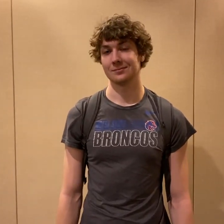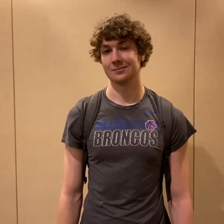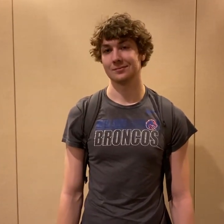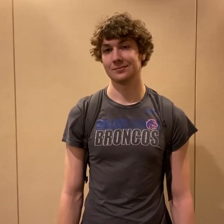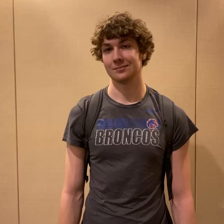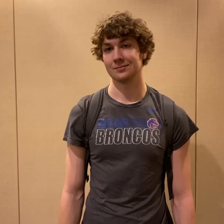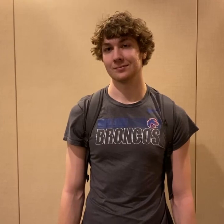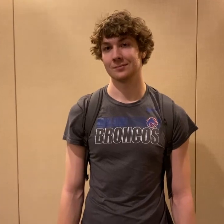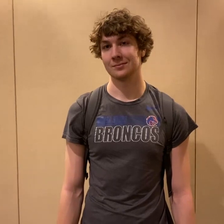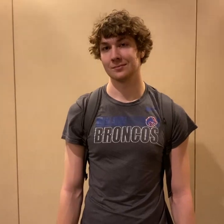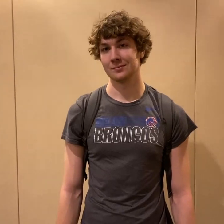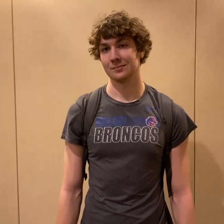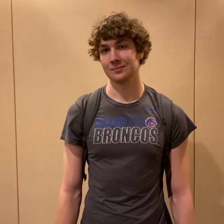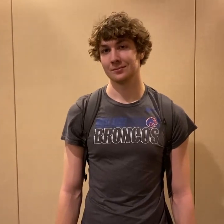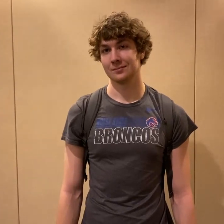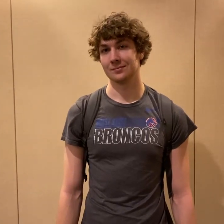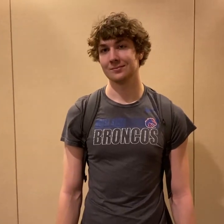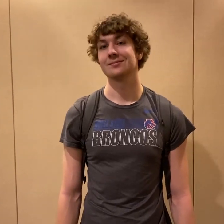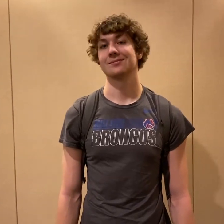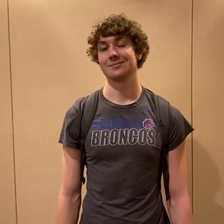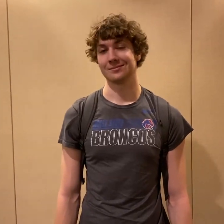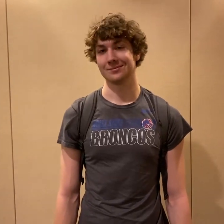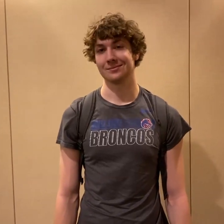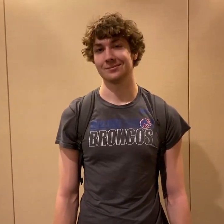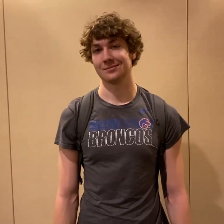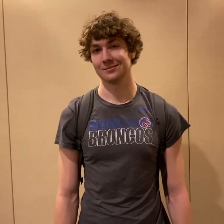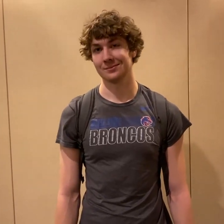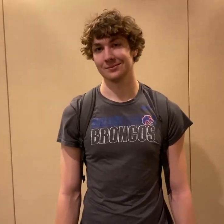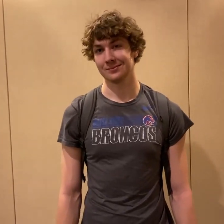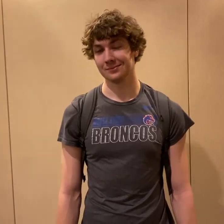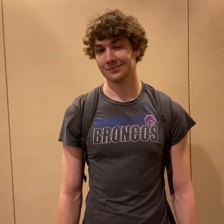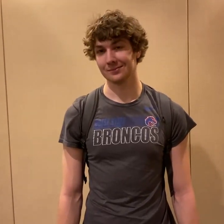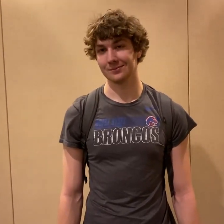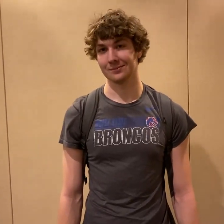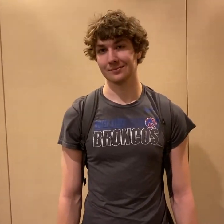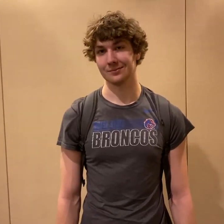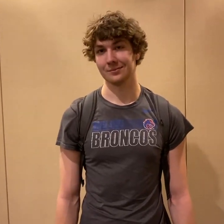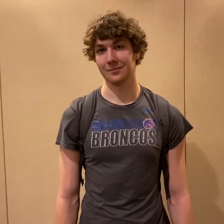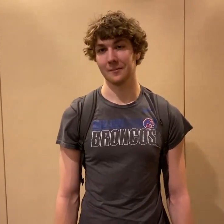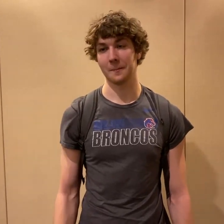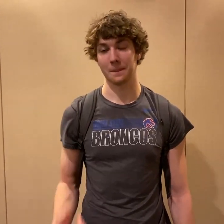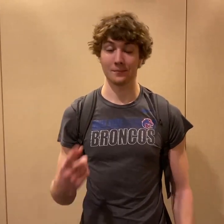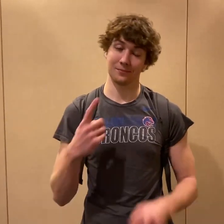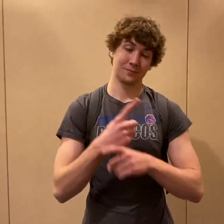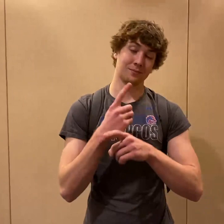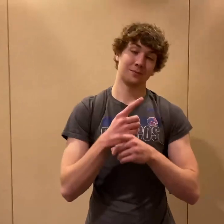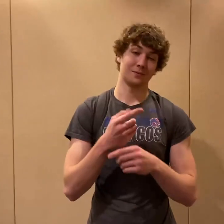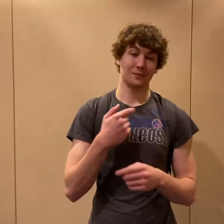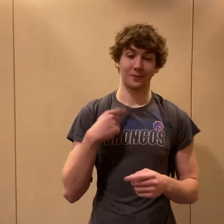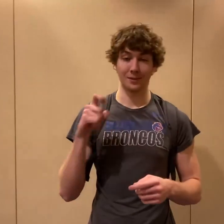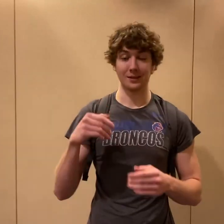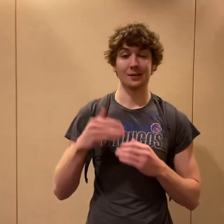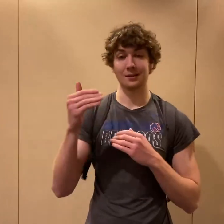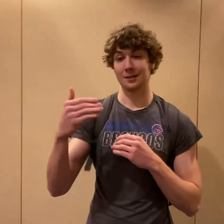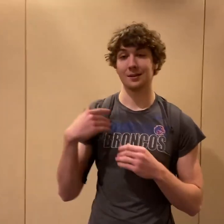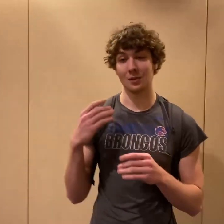do you think like needs the, I you said defense, right? Where do you want to see your game make the most jump you think? I see defensively. I need to